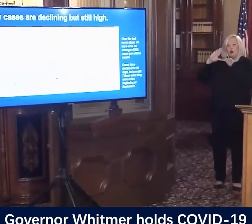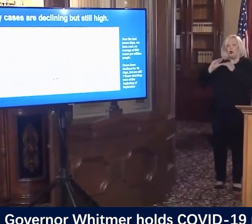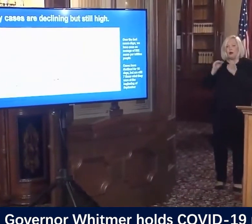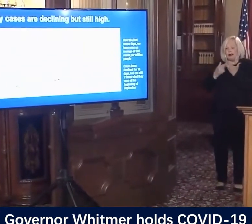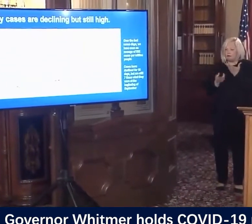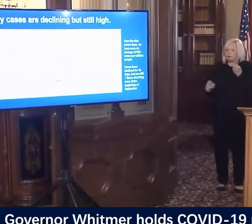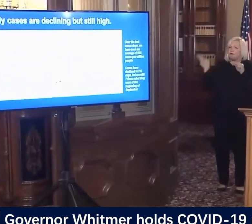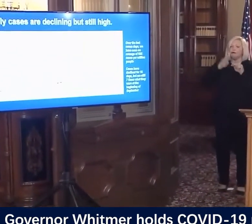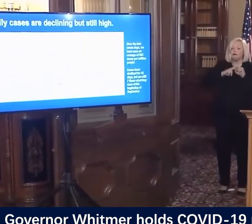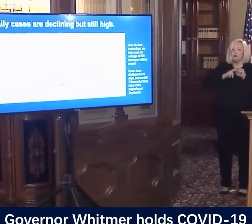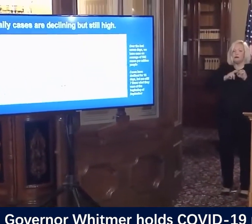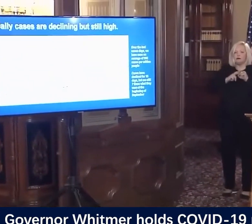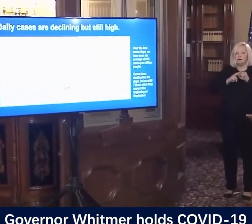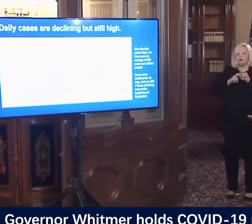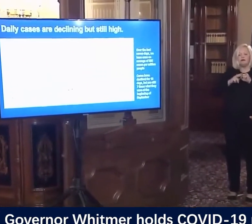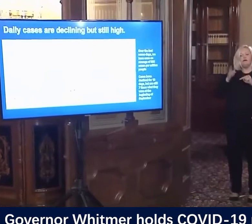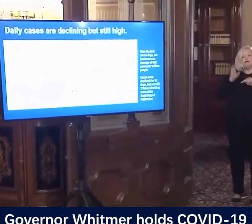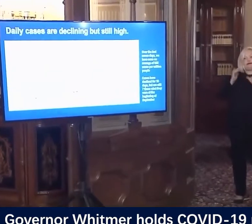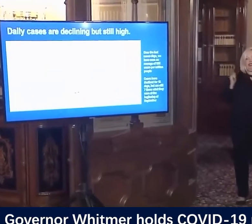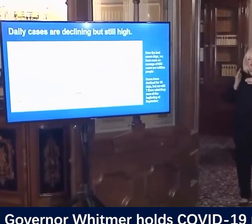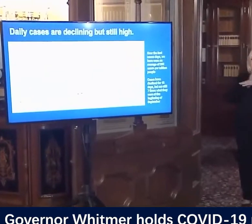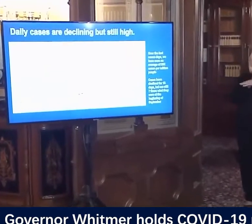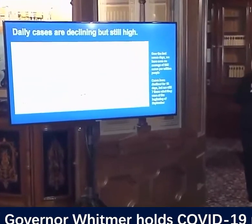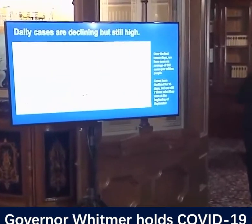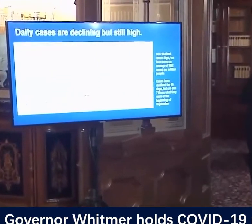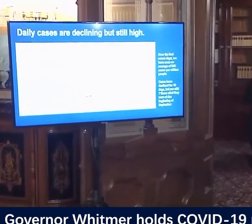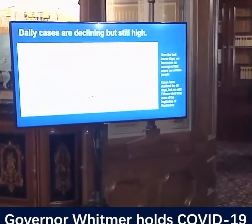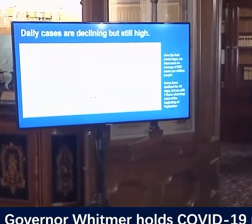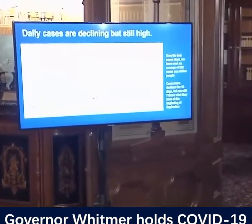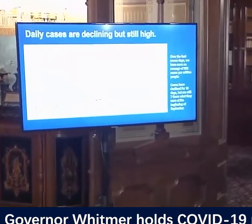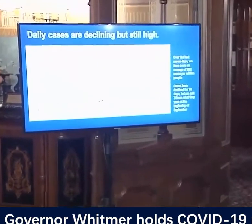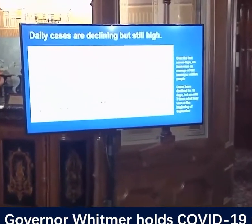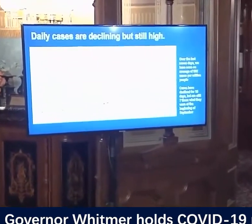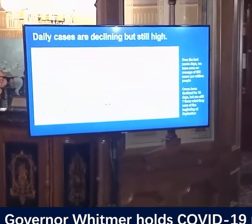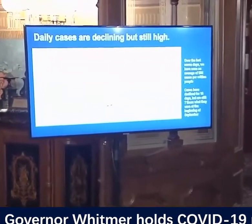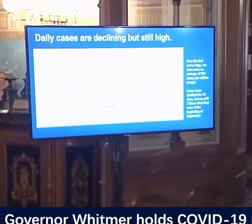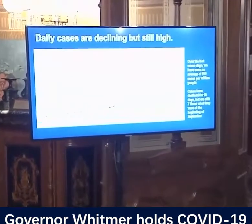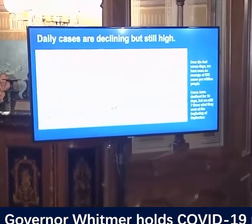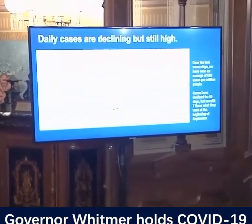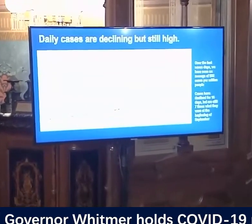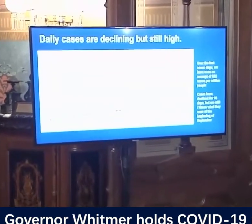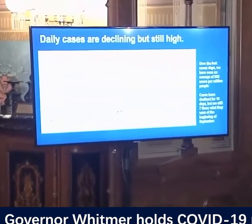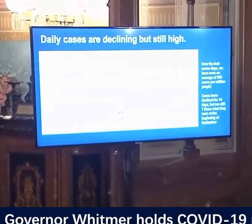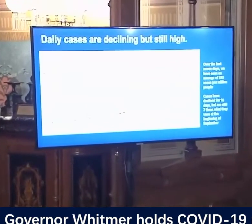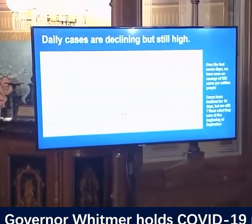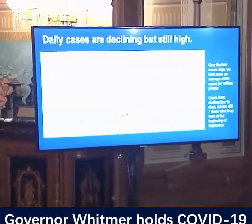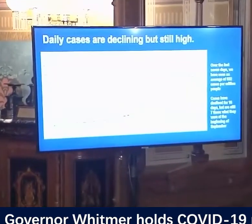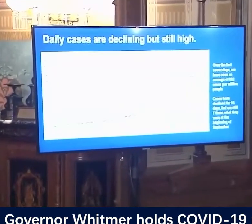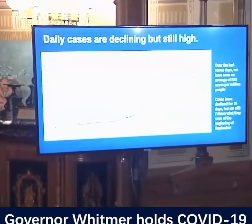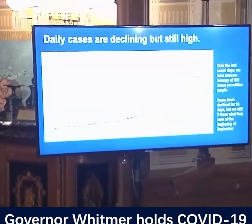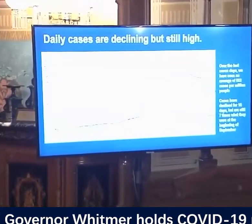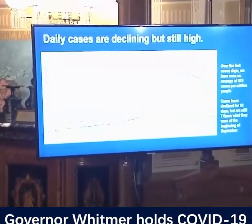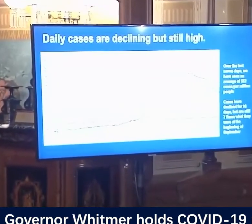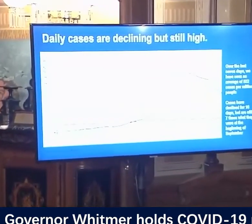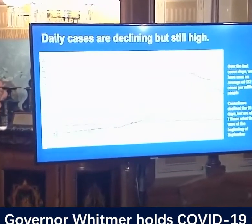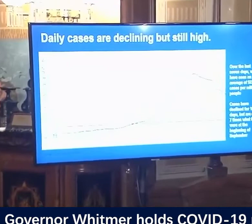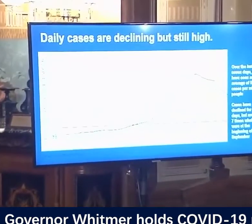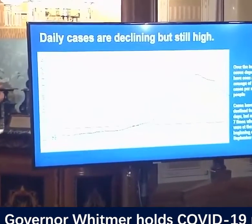between 428 cases per million in the Traverse City region to 603 in the Jackson